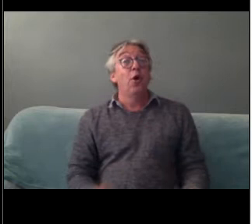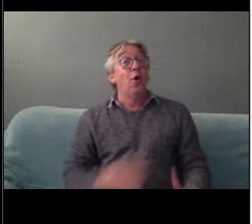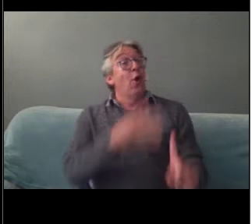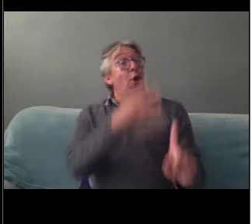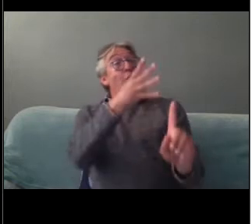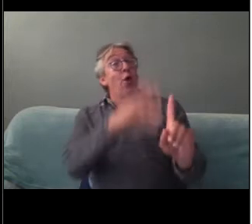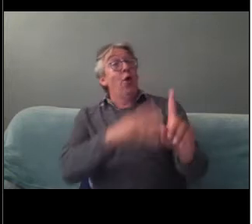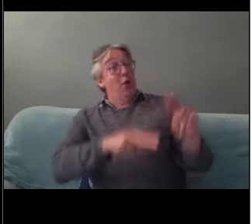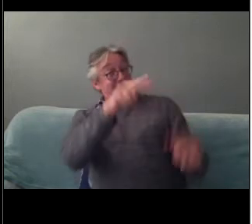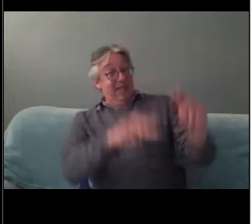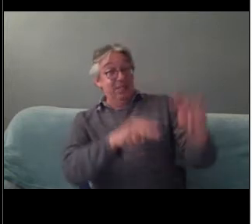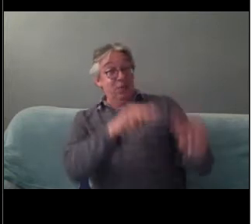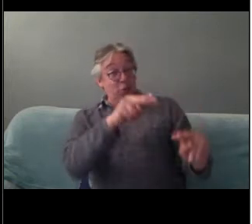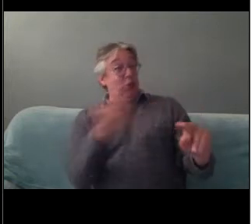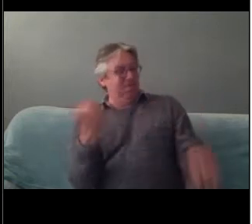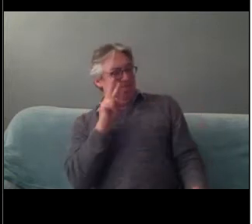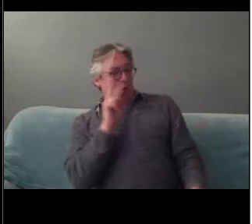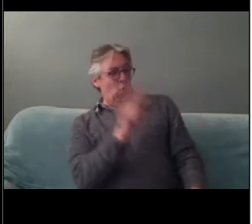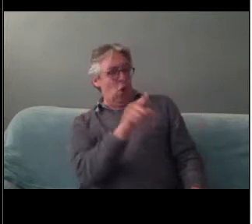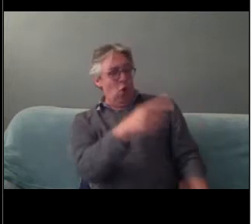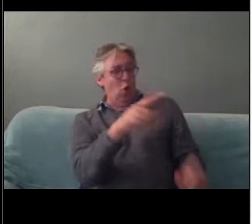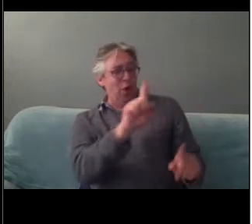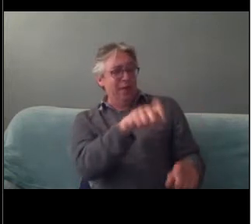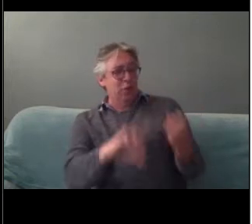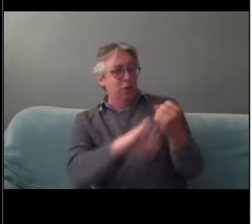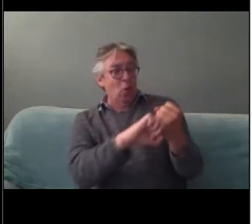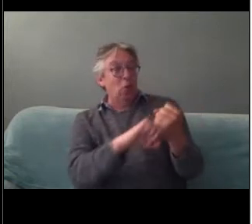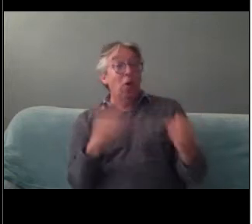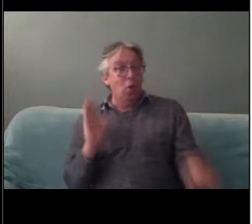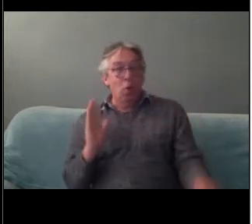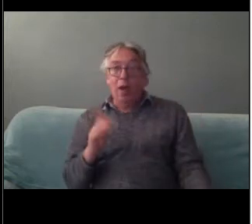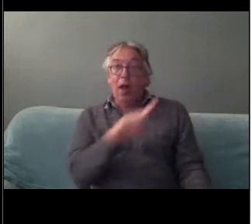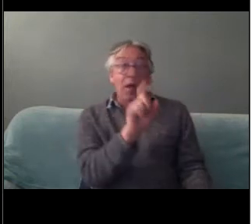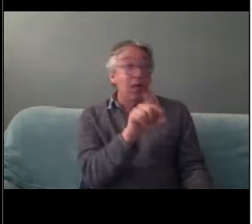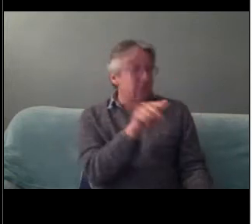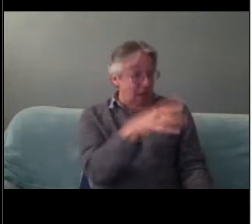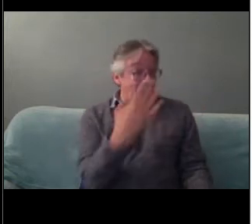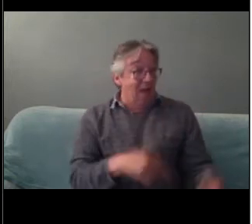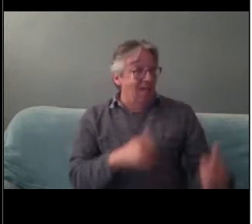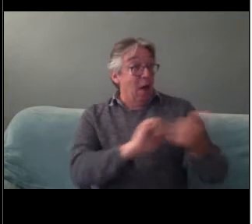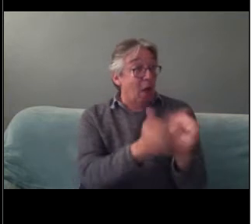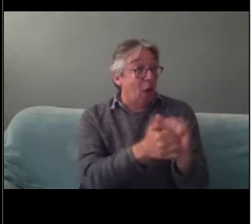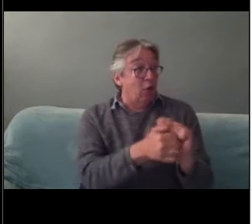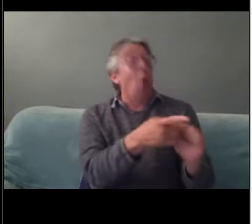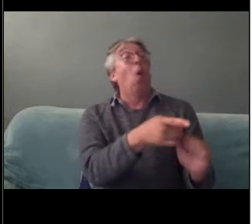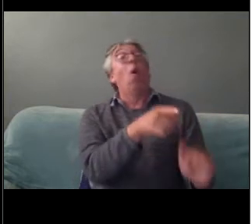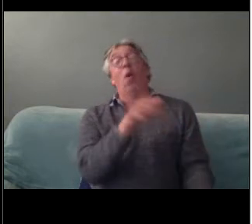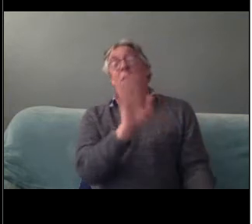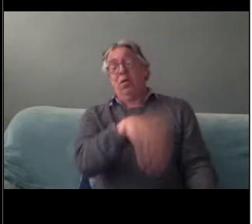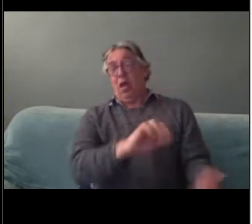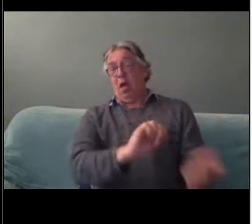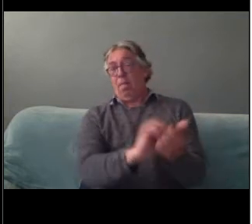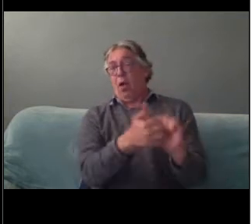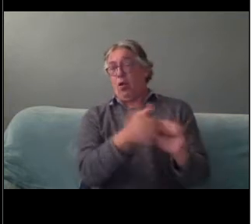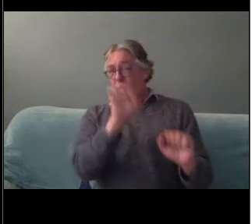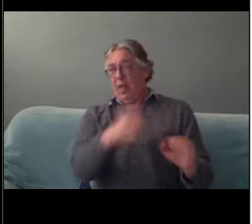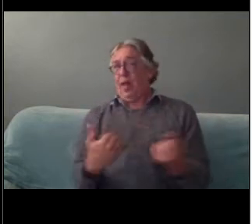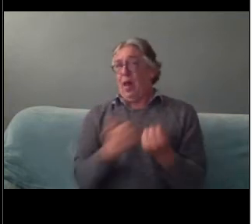support need, you are married or you have a partner and he can help you at night, so you don't need assistance at night. So